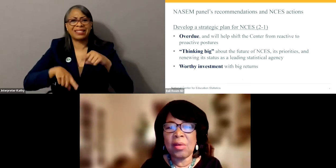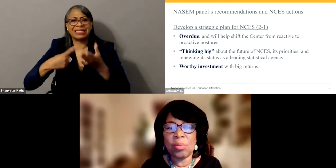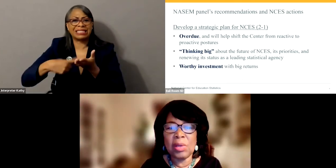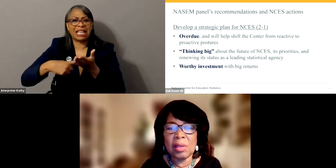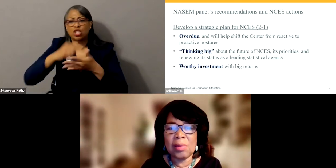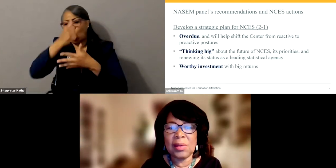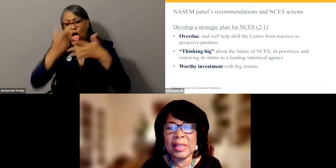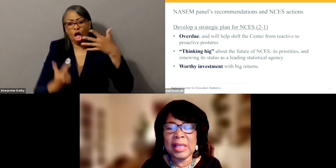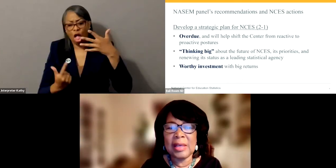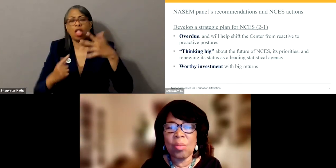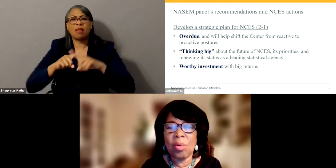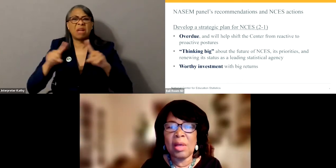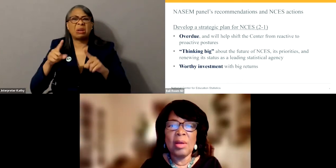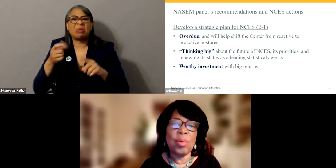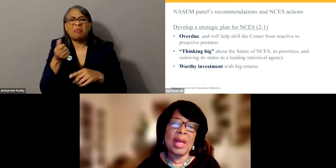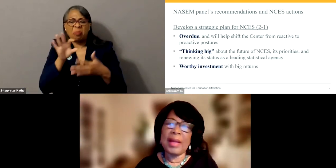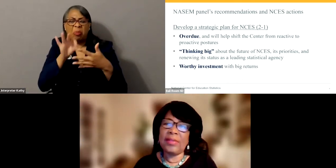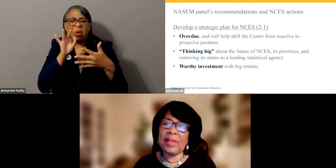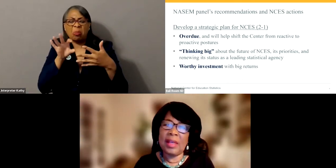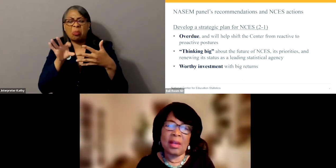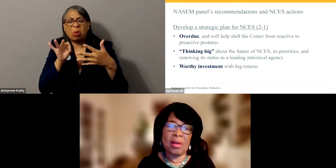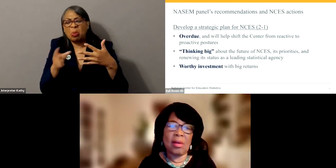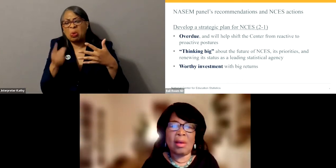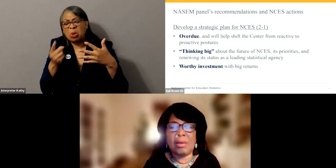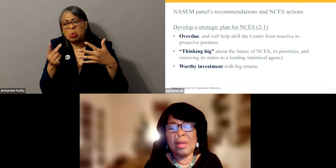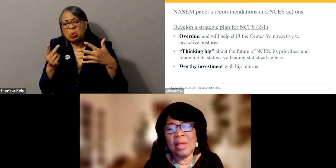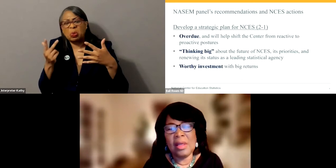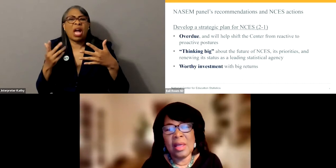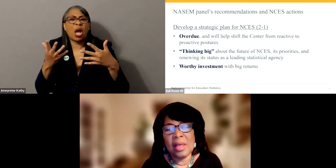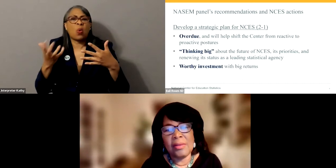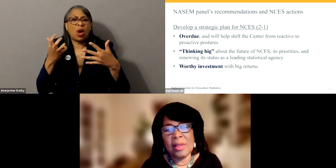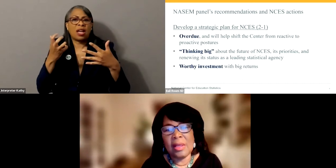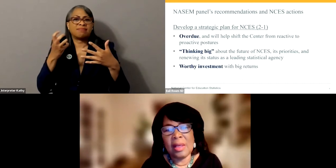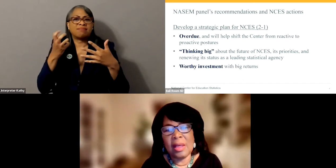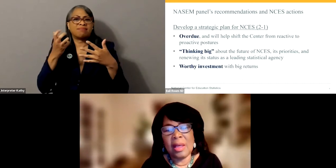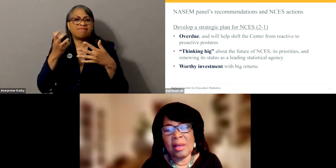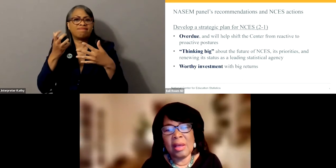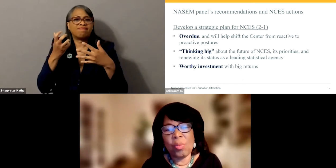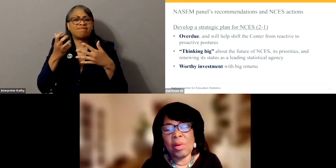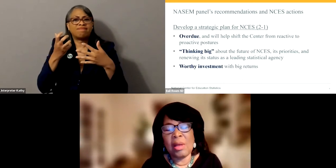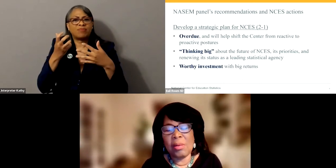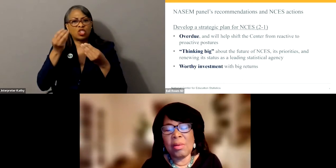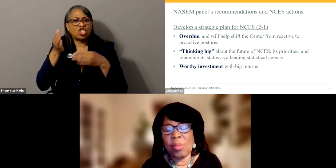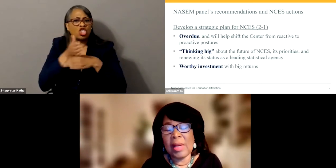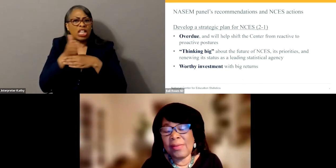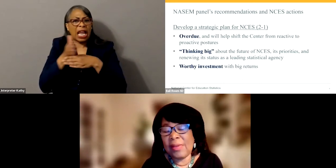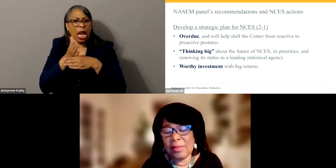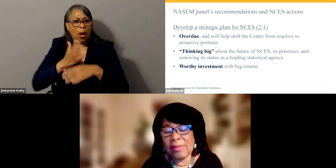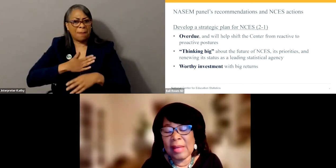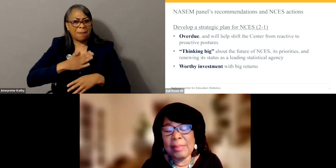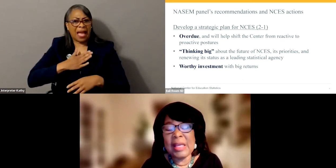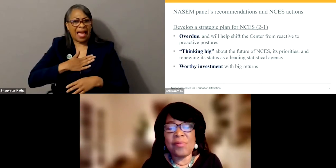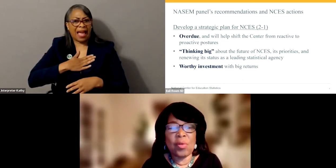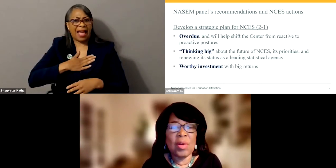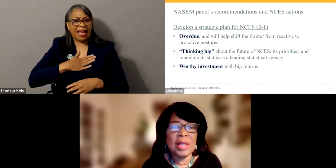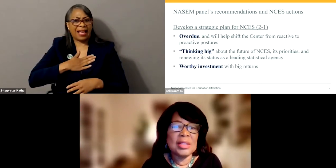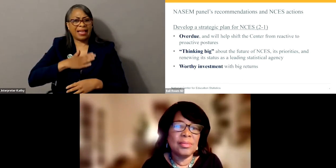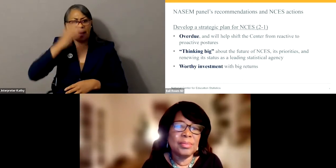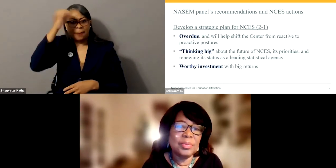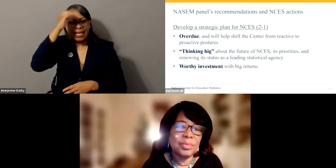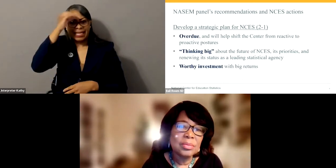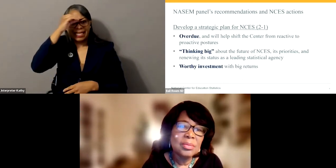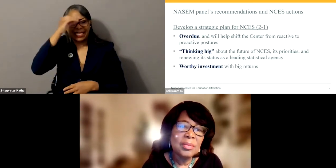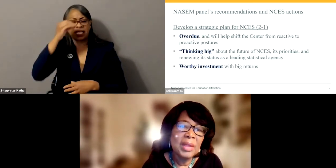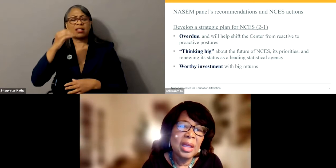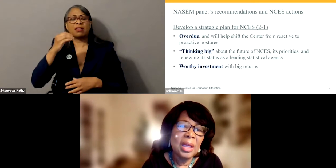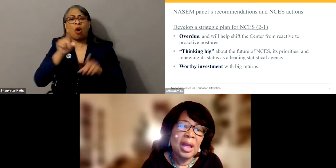some that I think are really, really key, and I want to point out my thinking and what I think that they mean